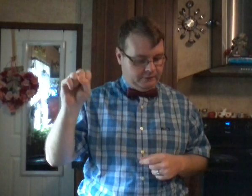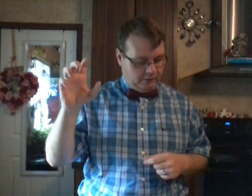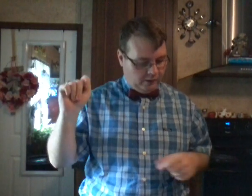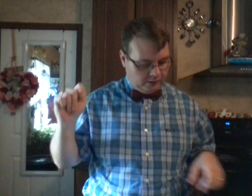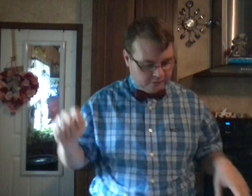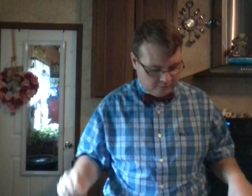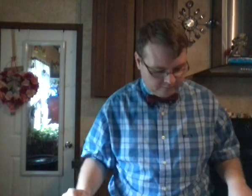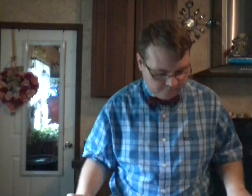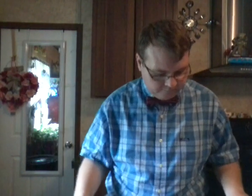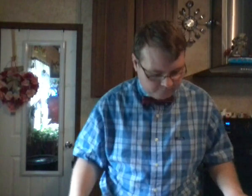Pentecost.